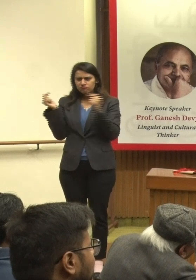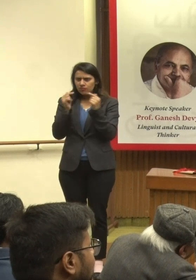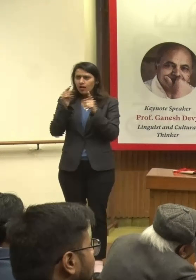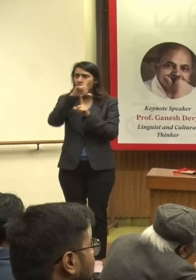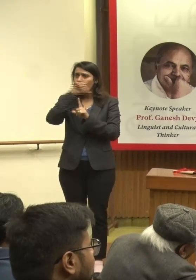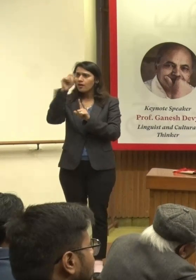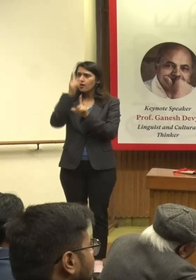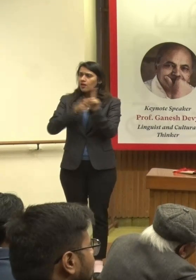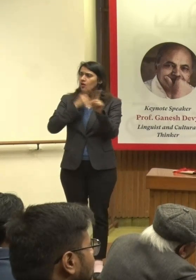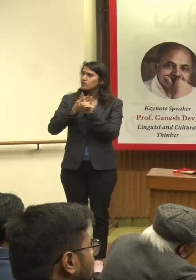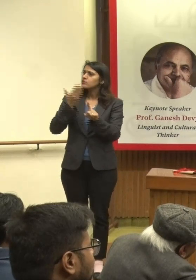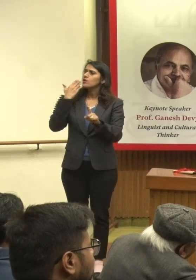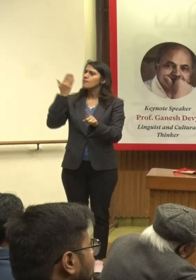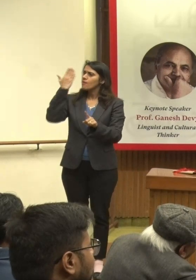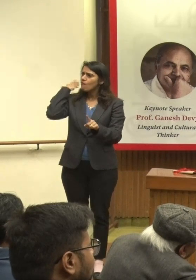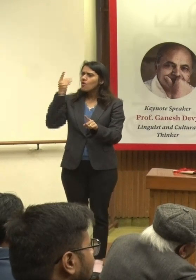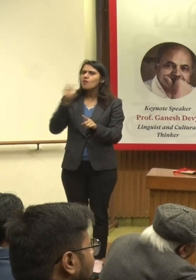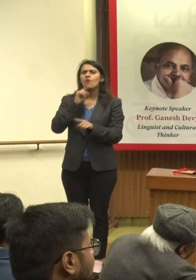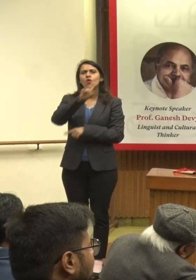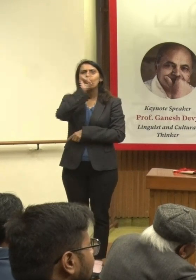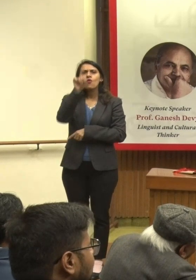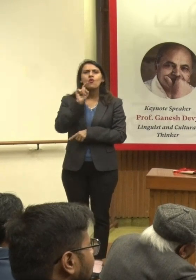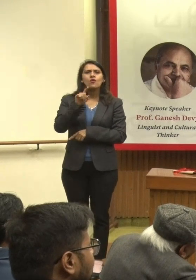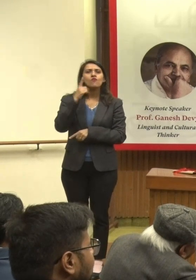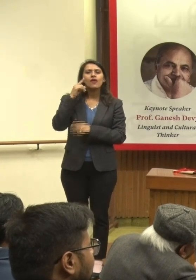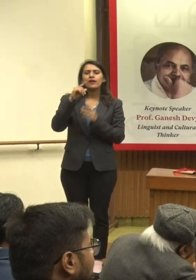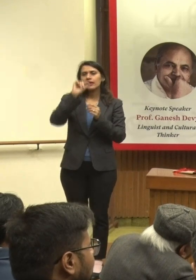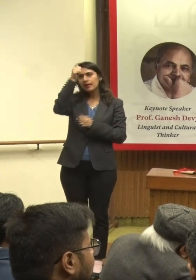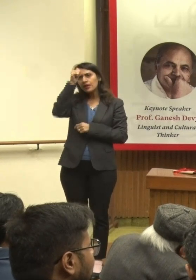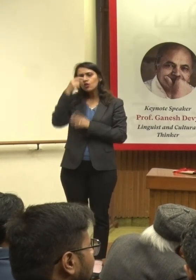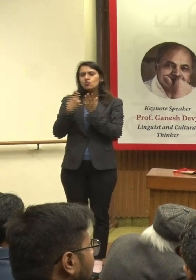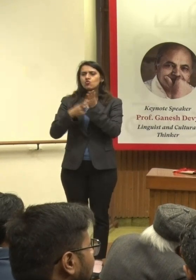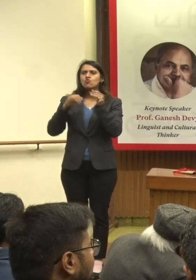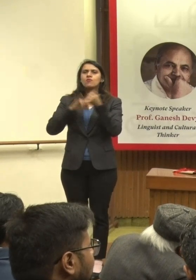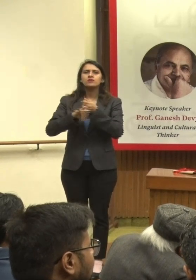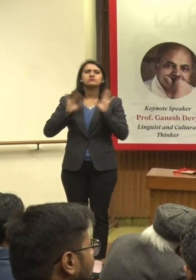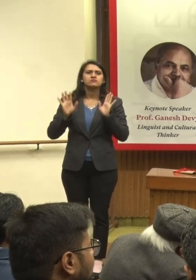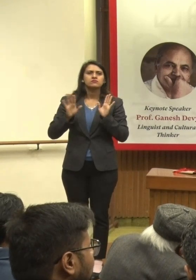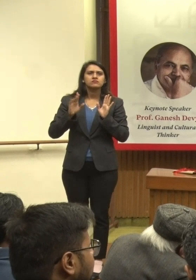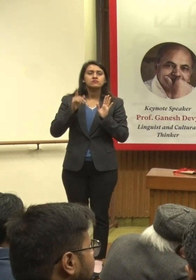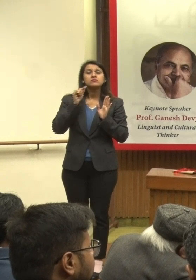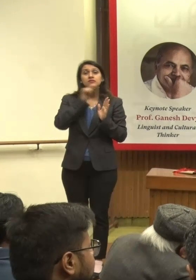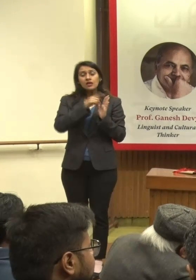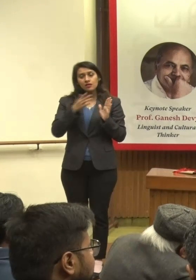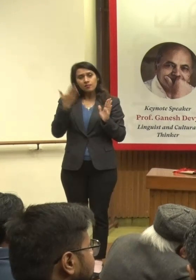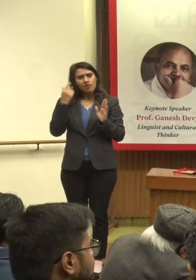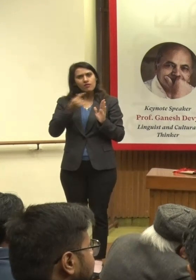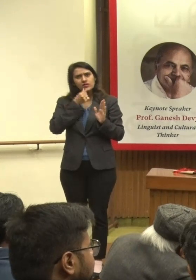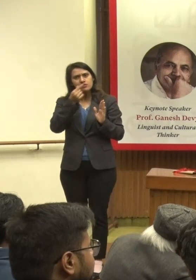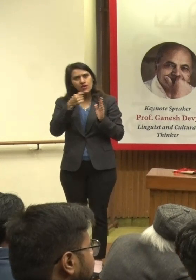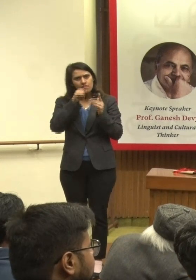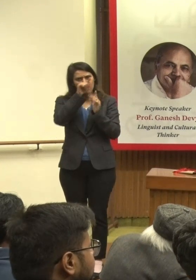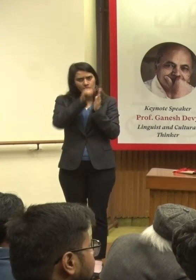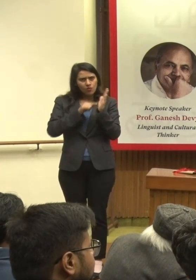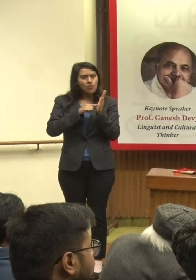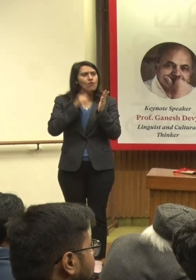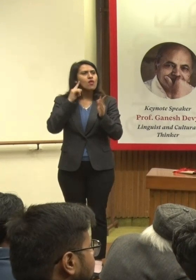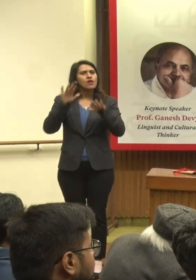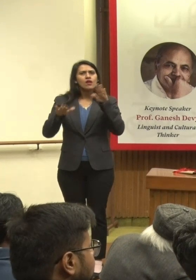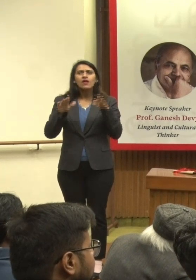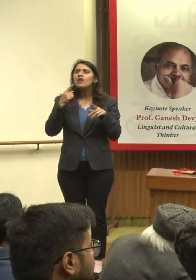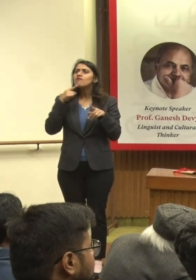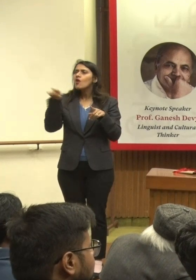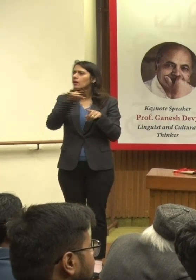ago when he spoke of the question of Indian rupee, and later the spirit of what he was saying in Annihilation of Caste